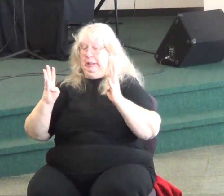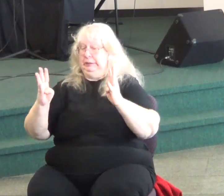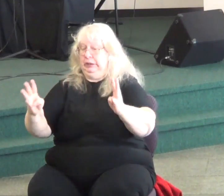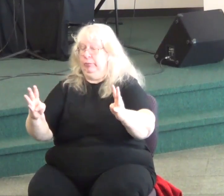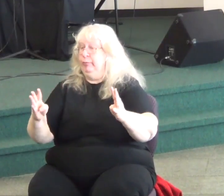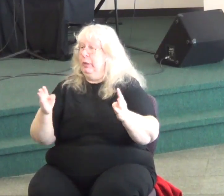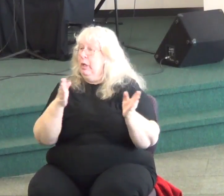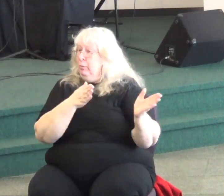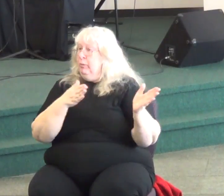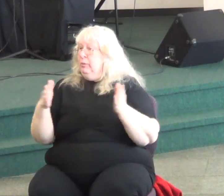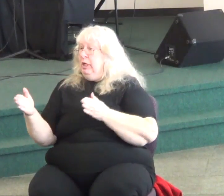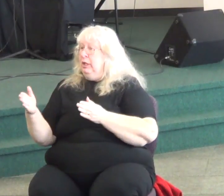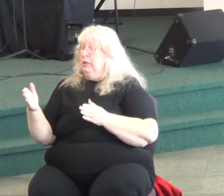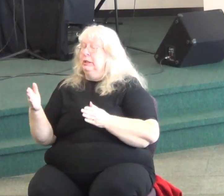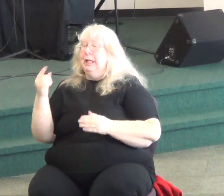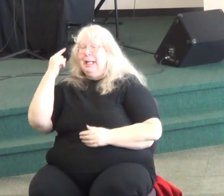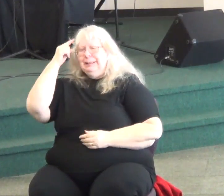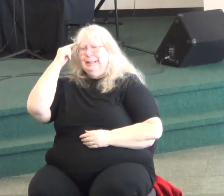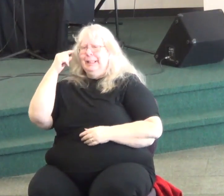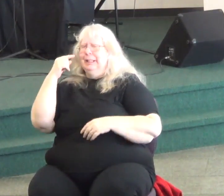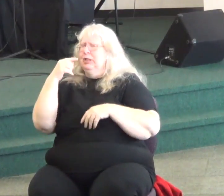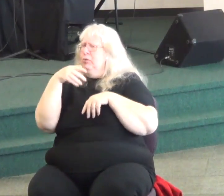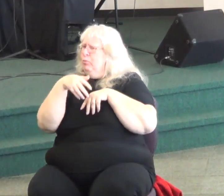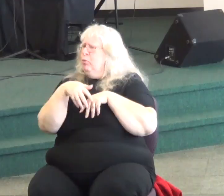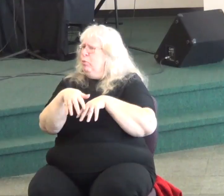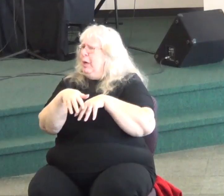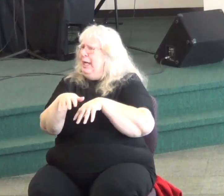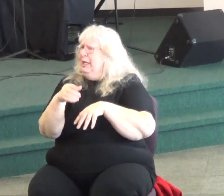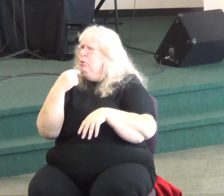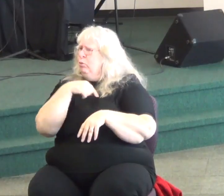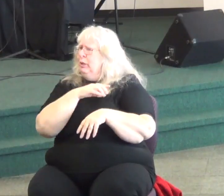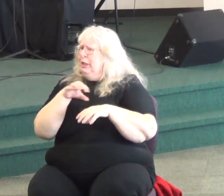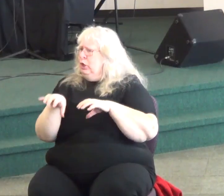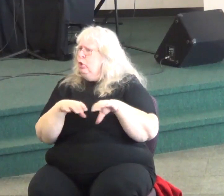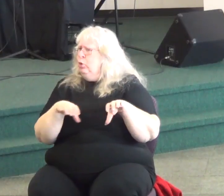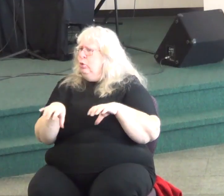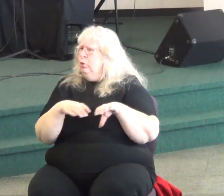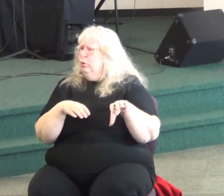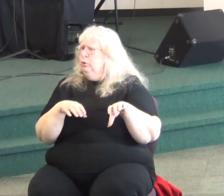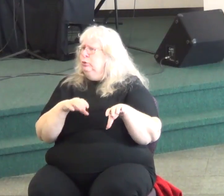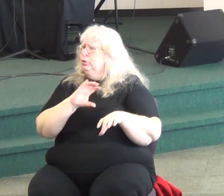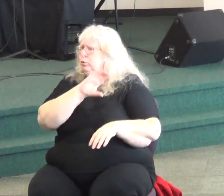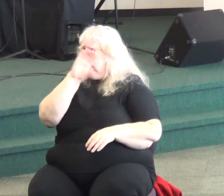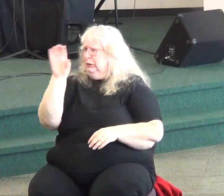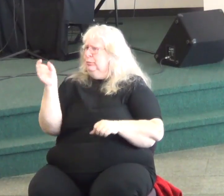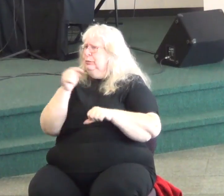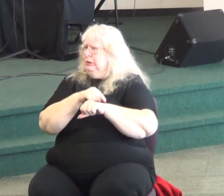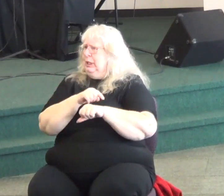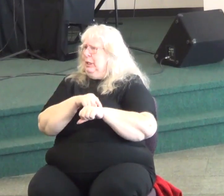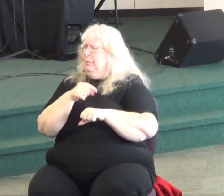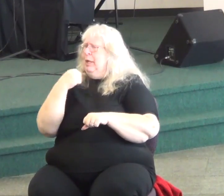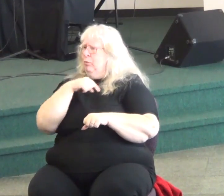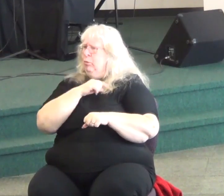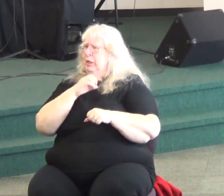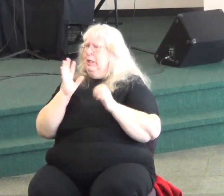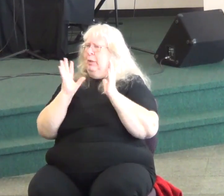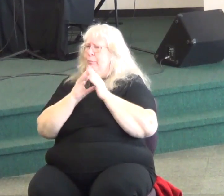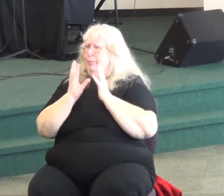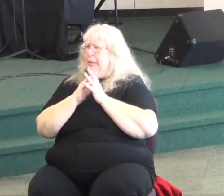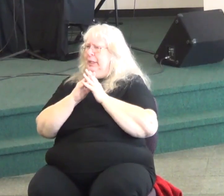the parade we do at Christmas time, how we meet over here at Northside School, and people line the streets